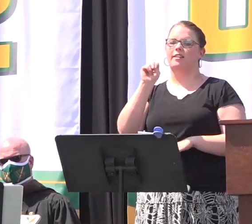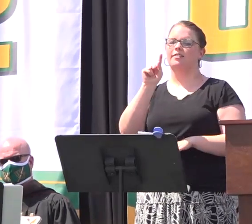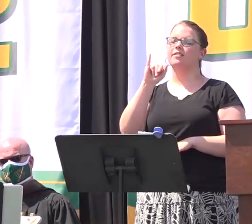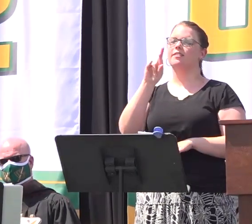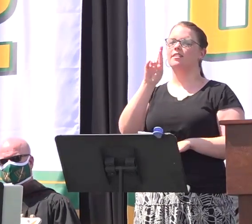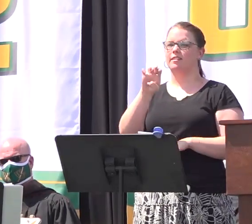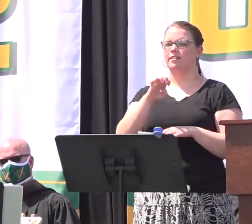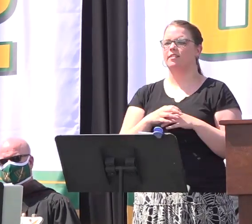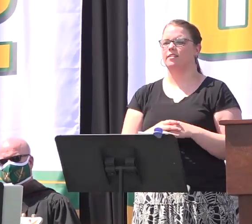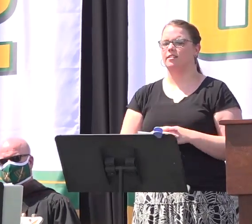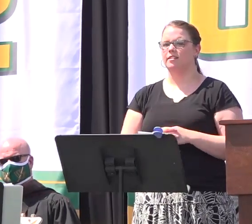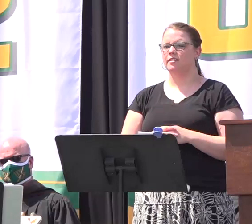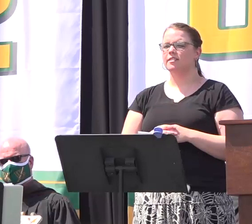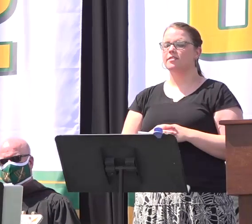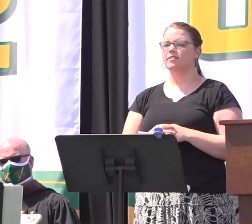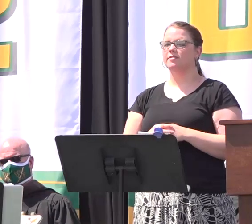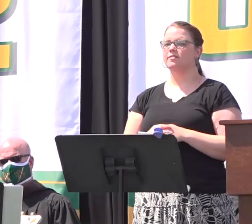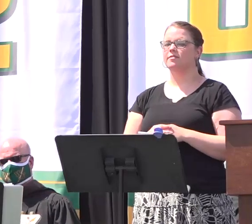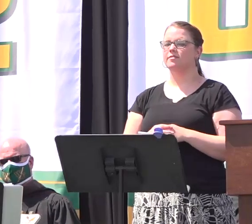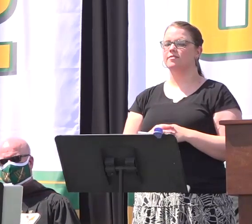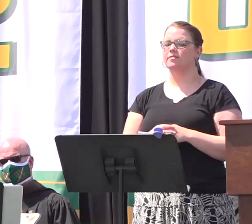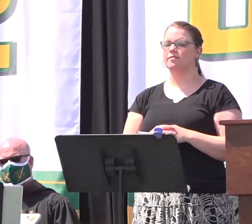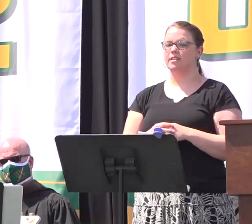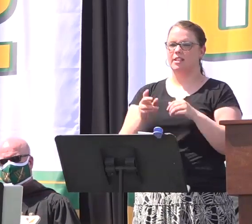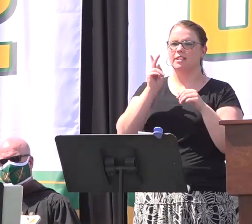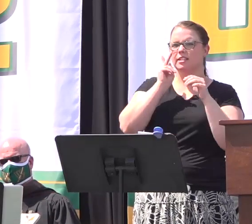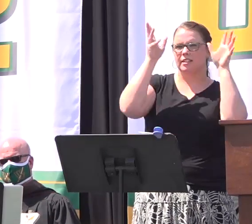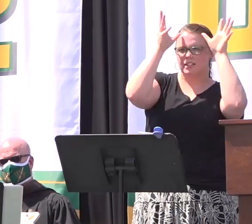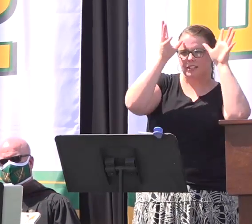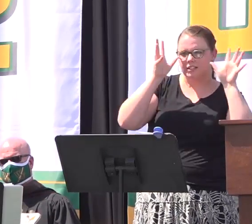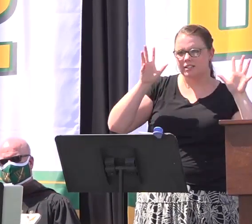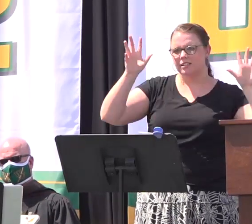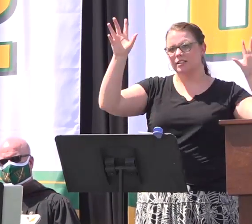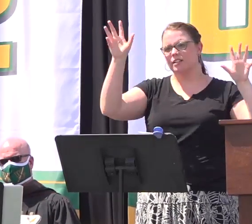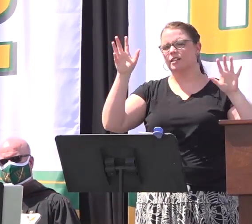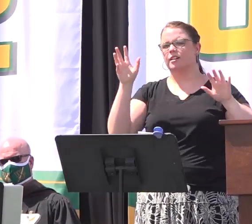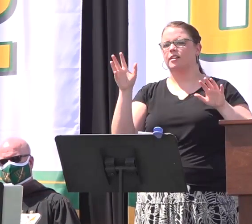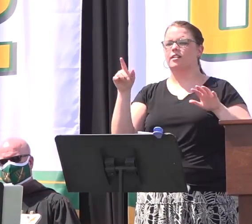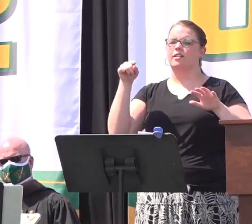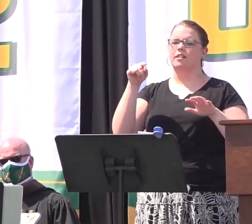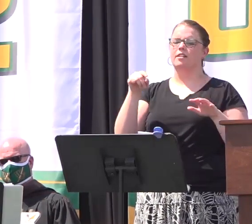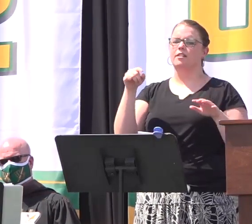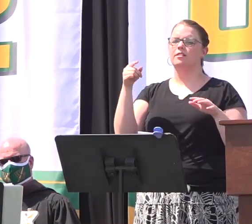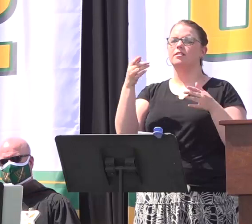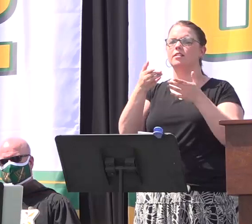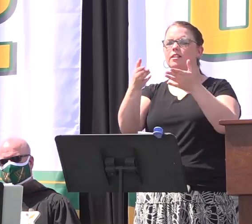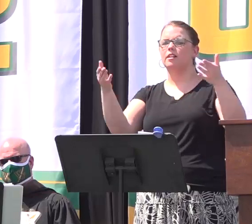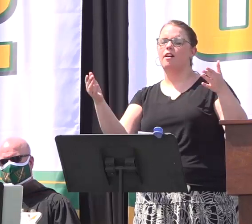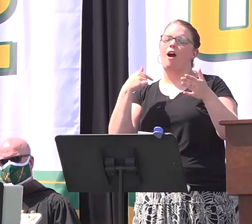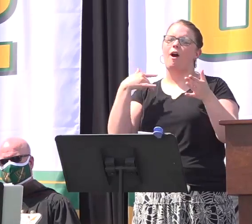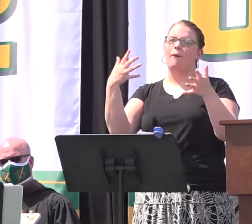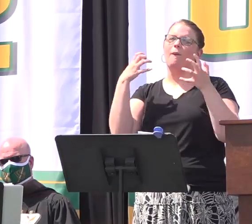Sweet through the heather, like deer in the glen, oh, carry me back to the days I knew